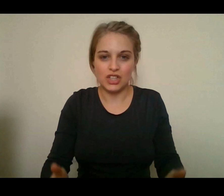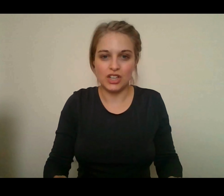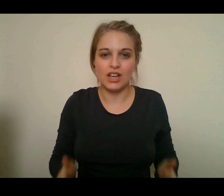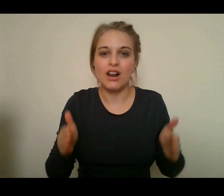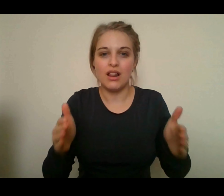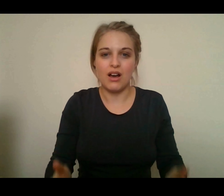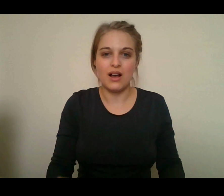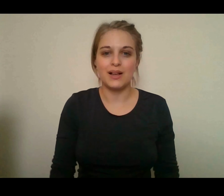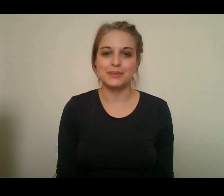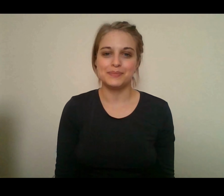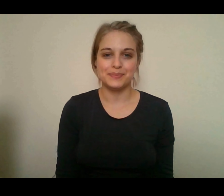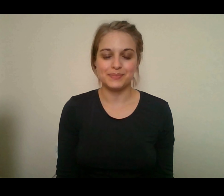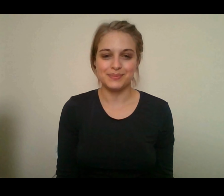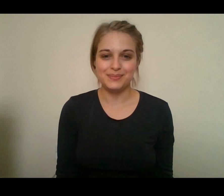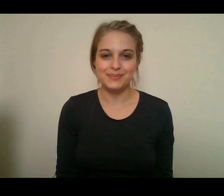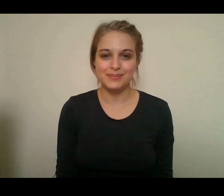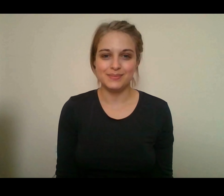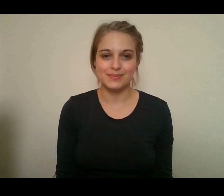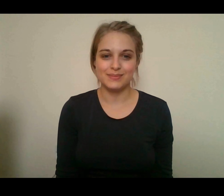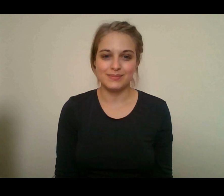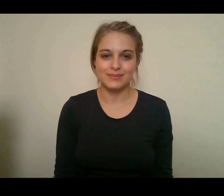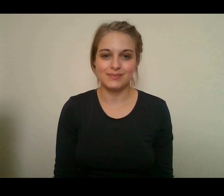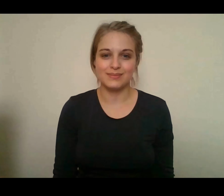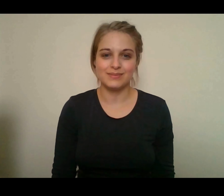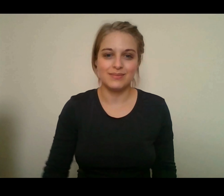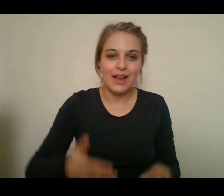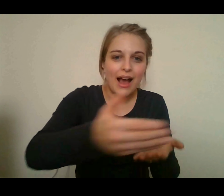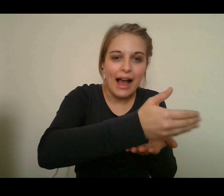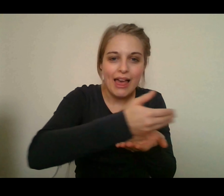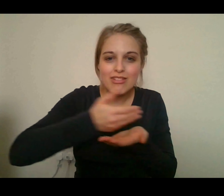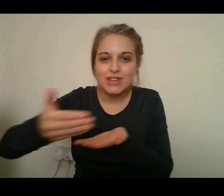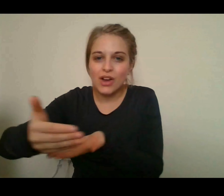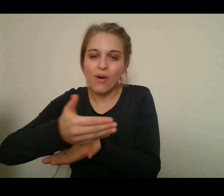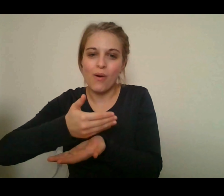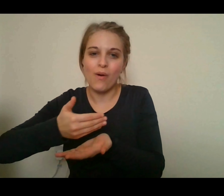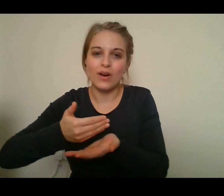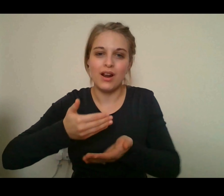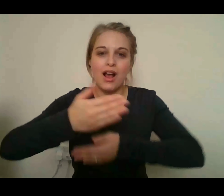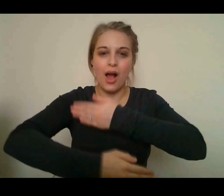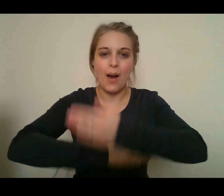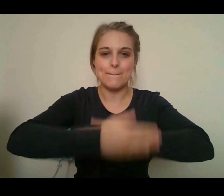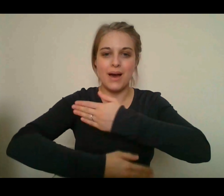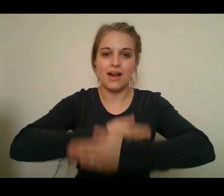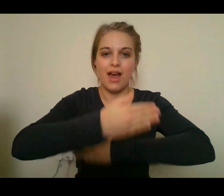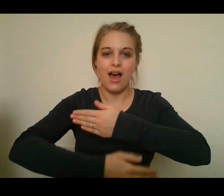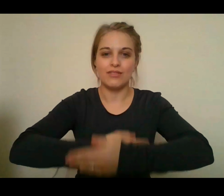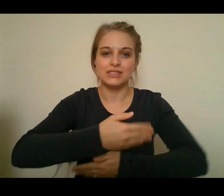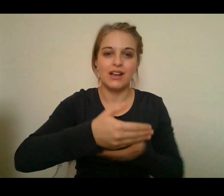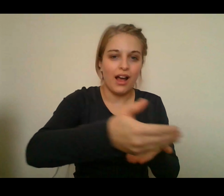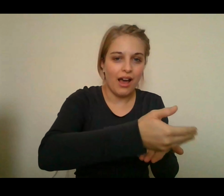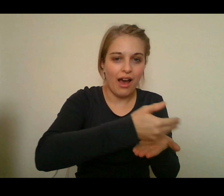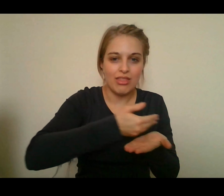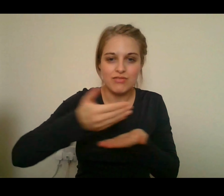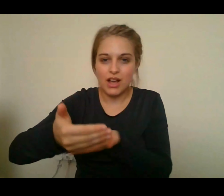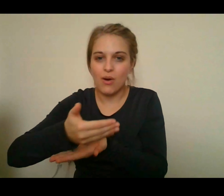chug, chugging along. Gathering Corn. Gathering Corn, Combine